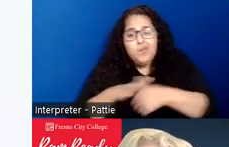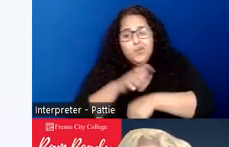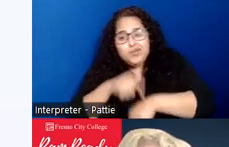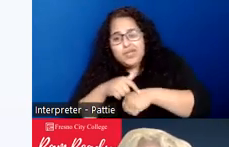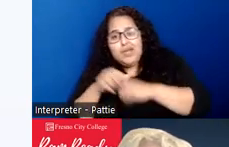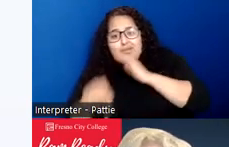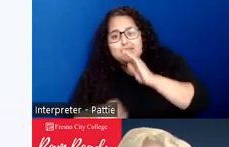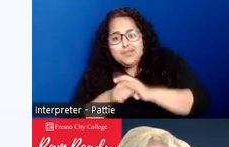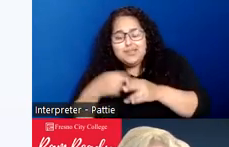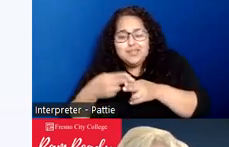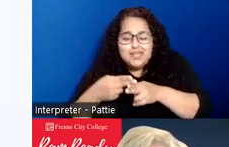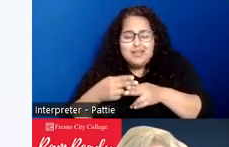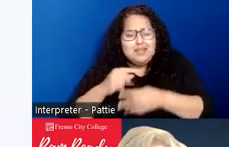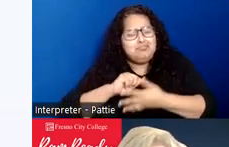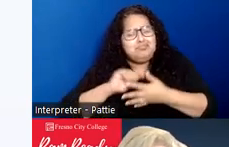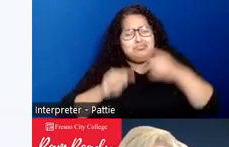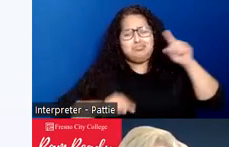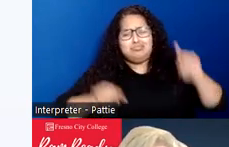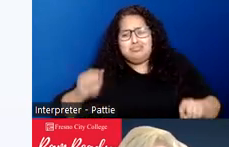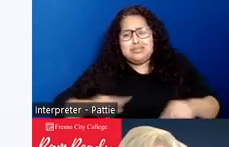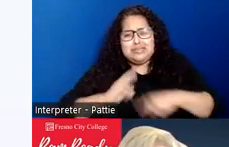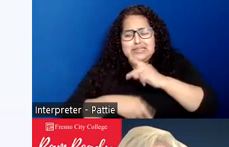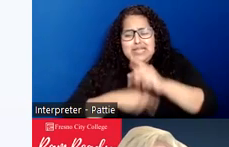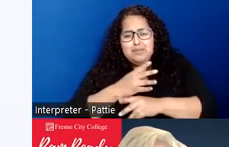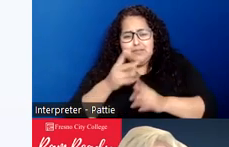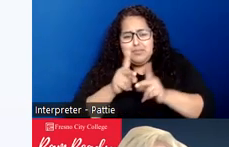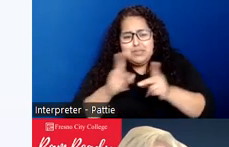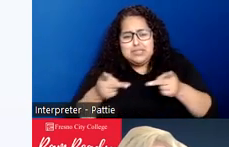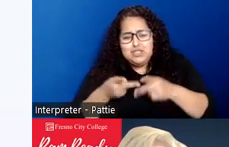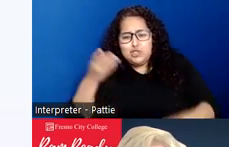There's a lot of different types of positions on the